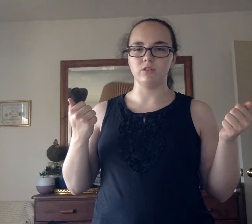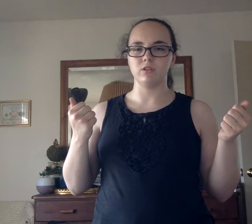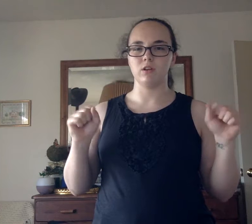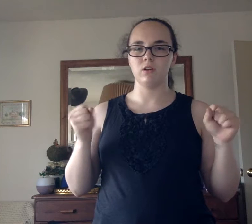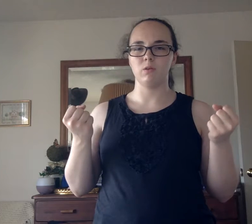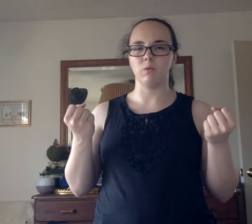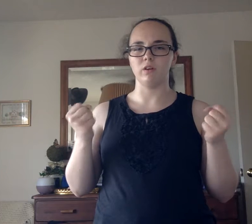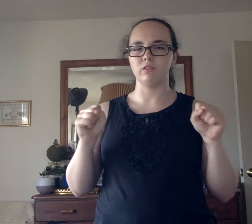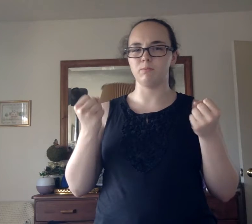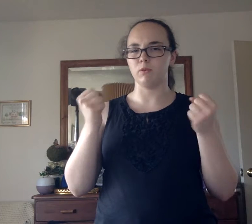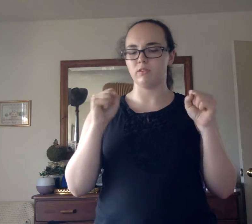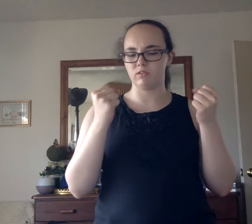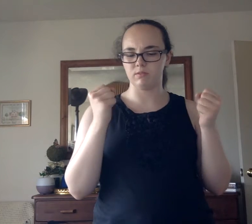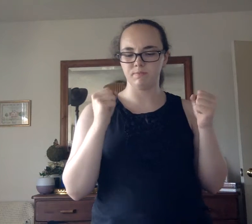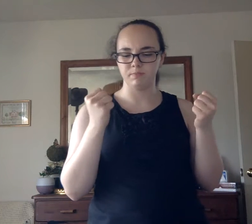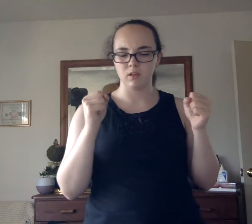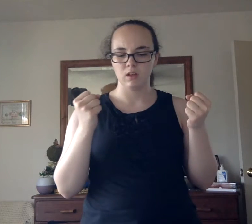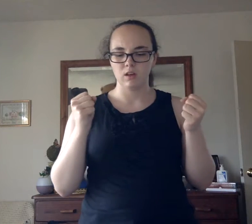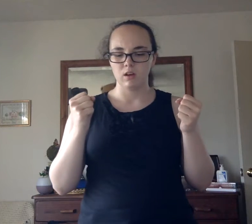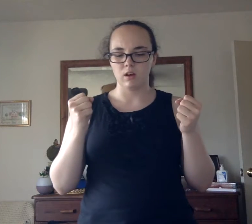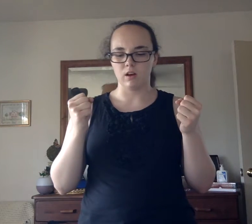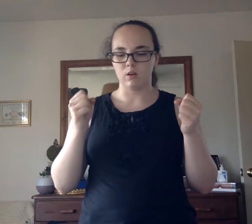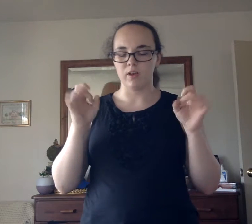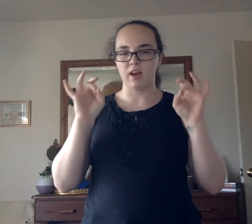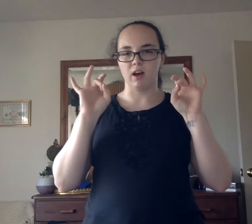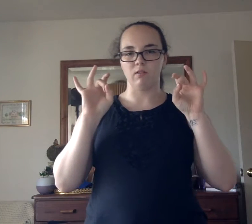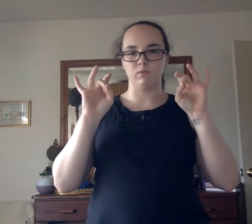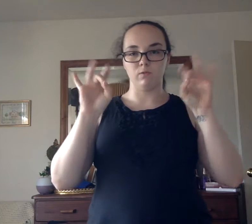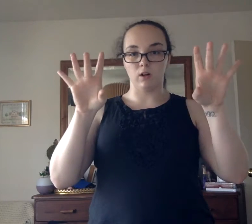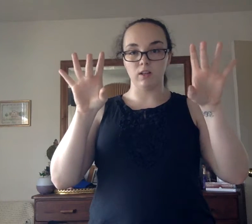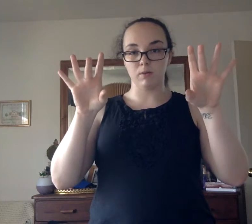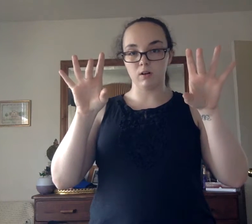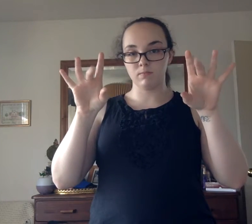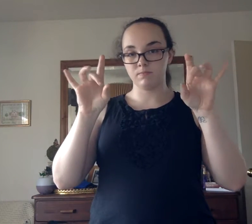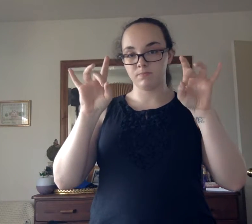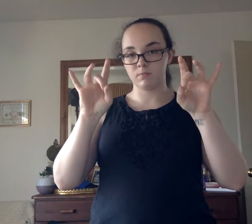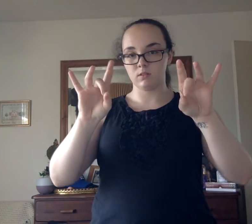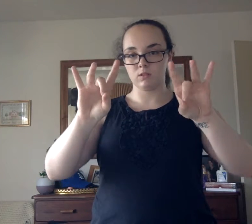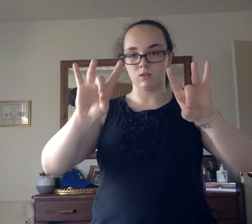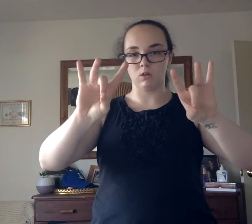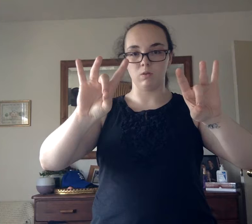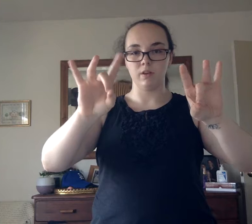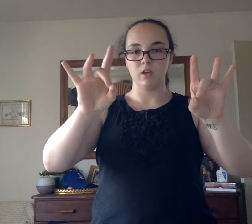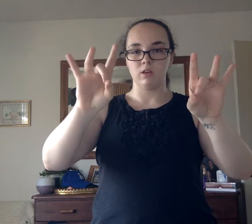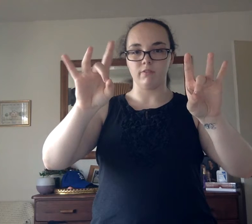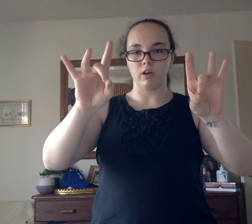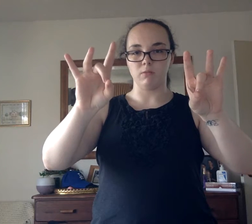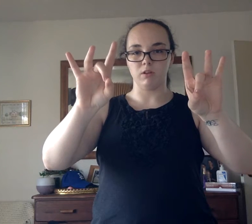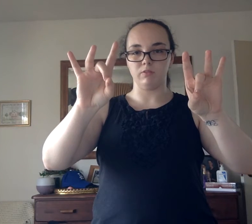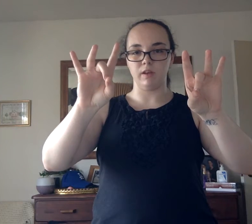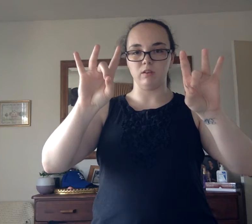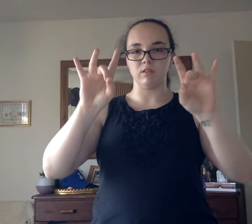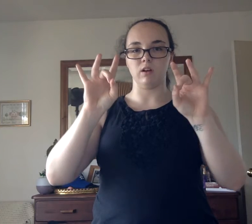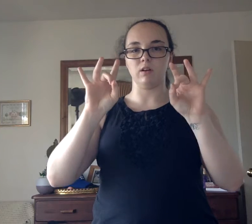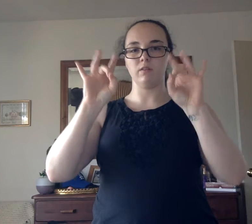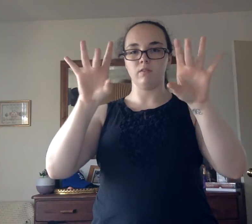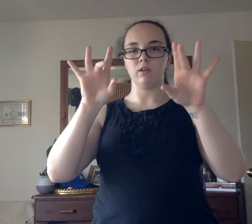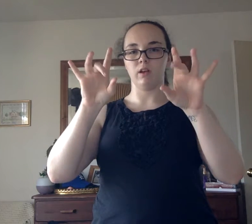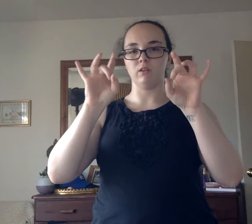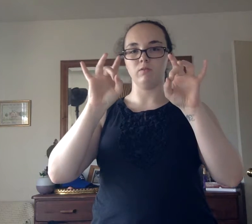which were sports. We have volleyball, so got your middle fingers here and